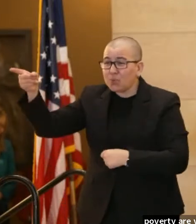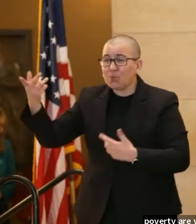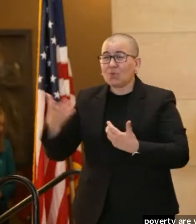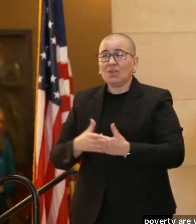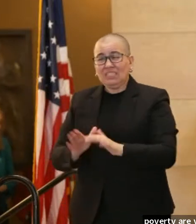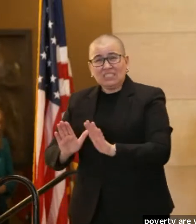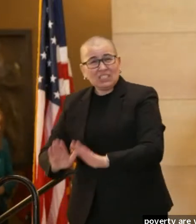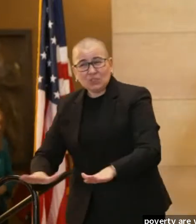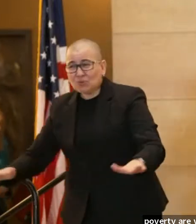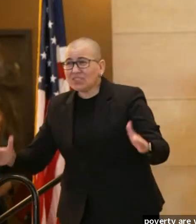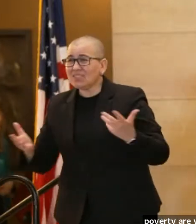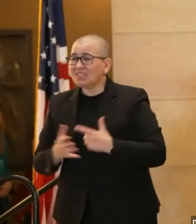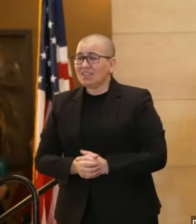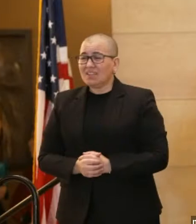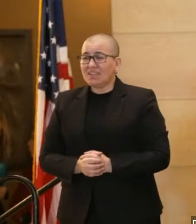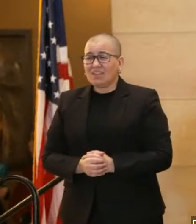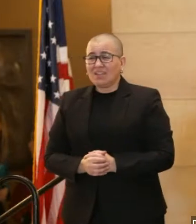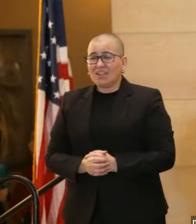more community members,